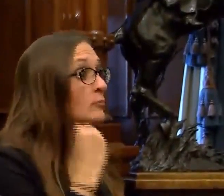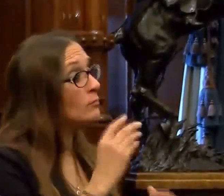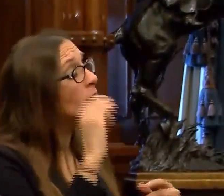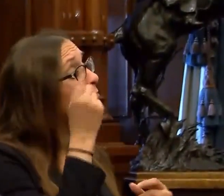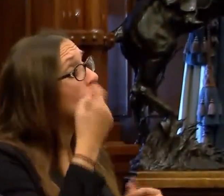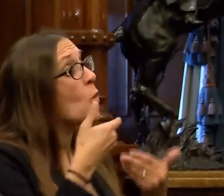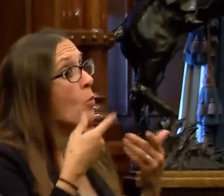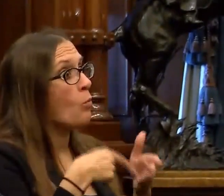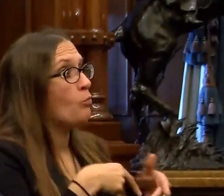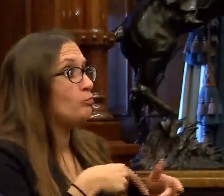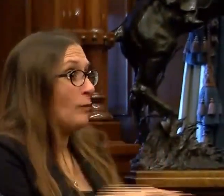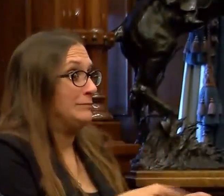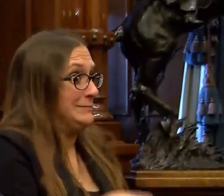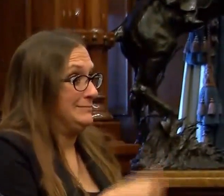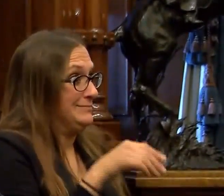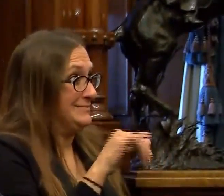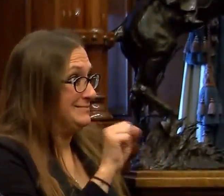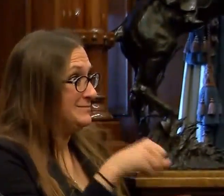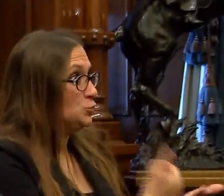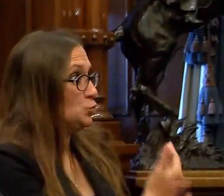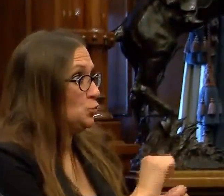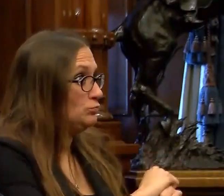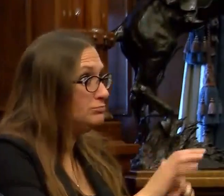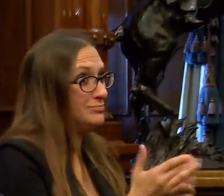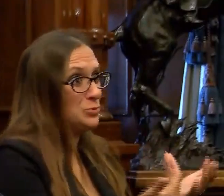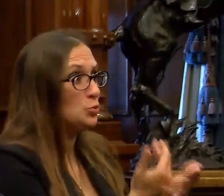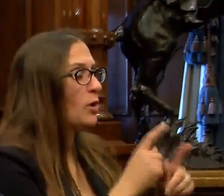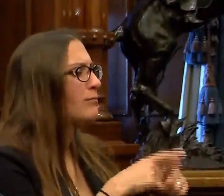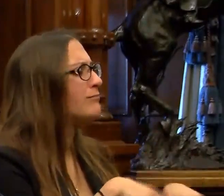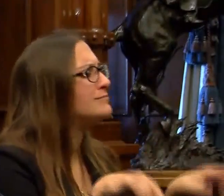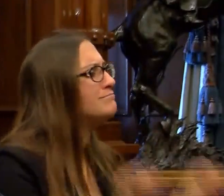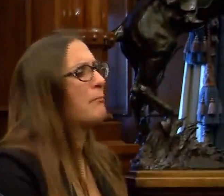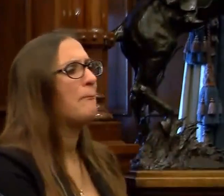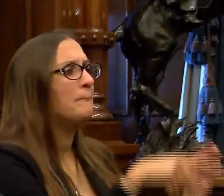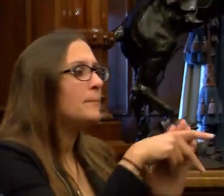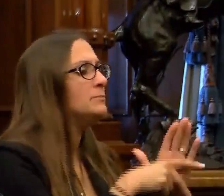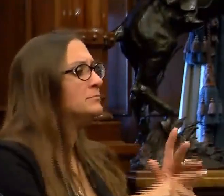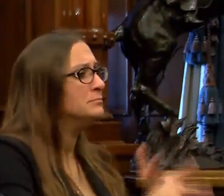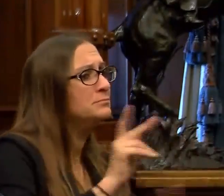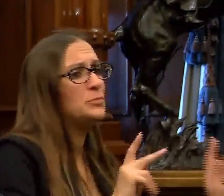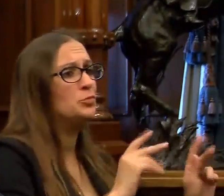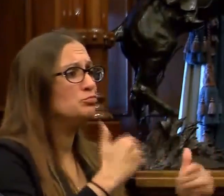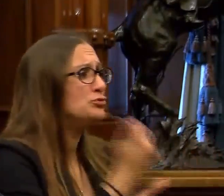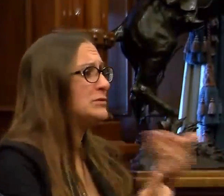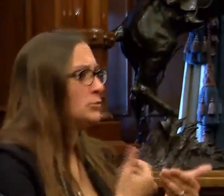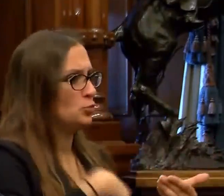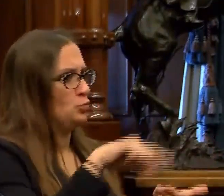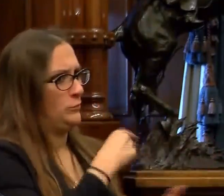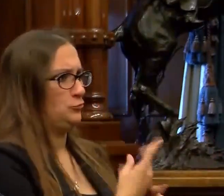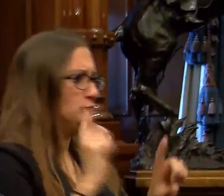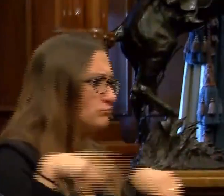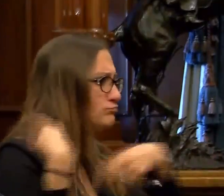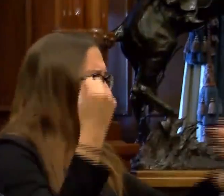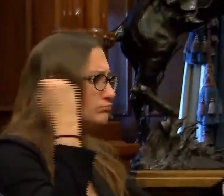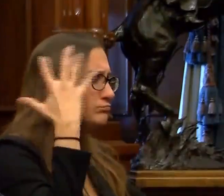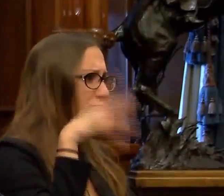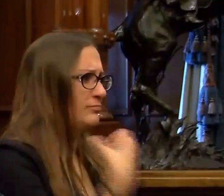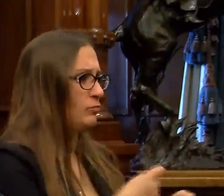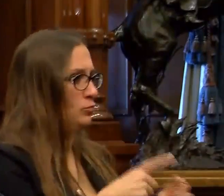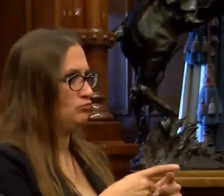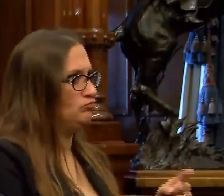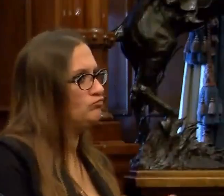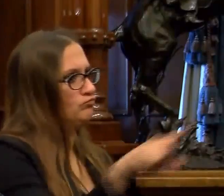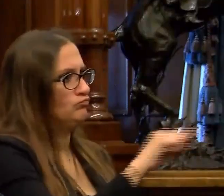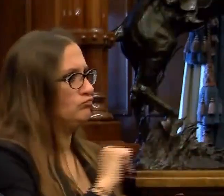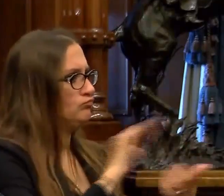virus, novel if you will, it's the same people, policies, and procedures that we have used for decades to serve and protect Texans. Over the